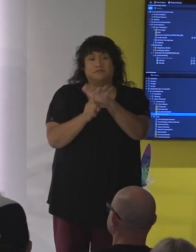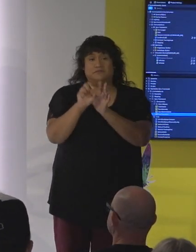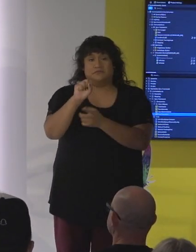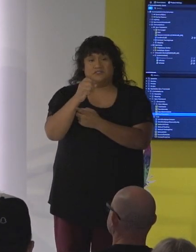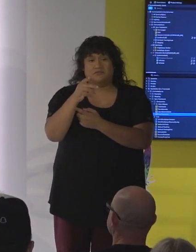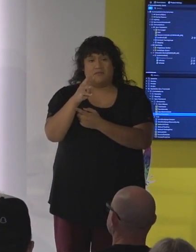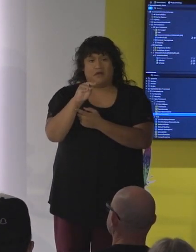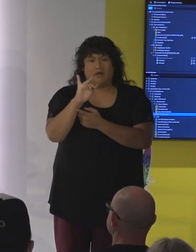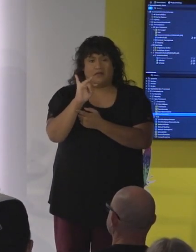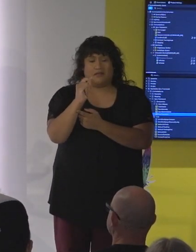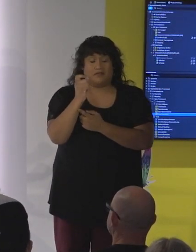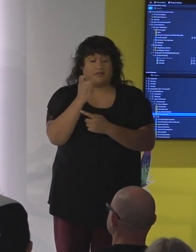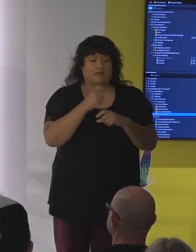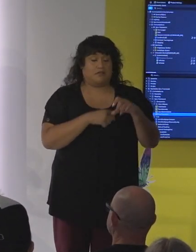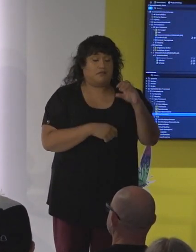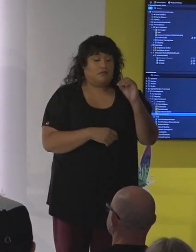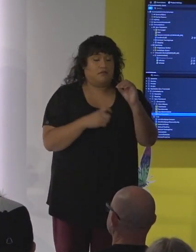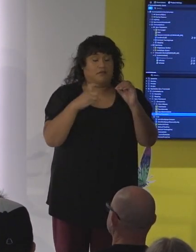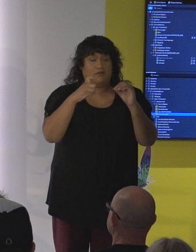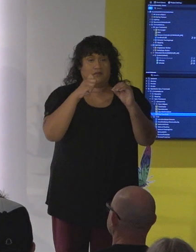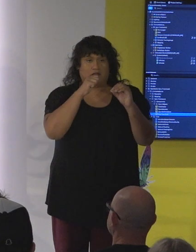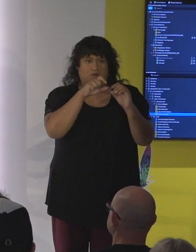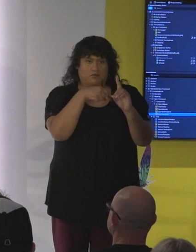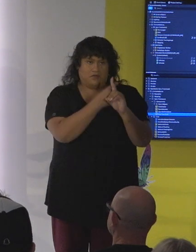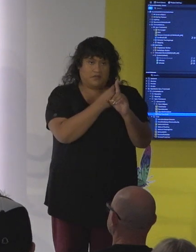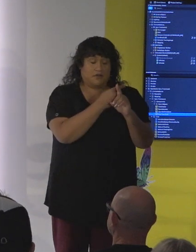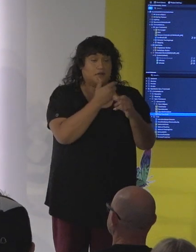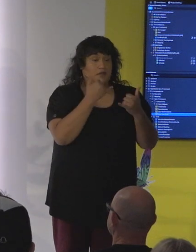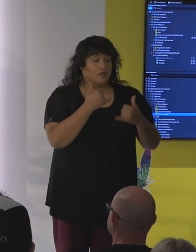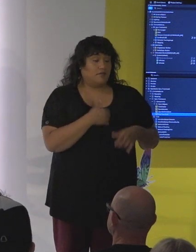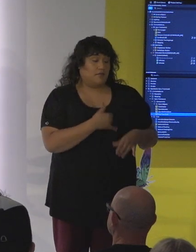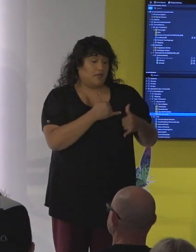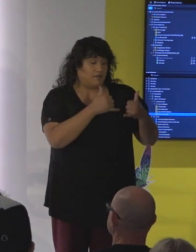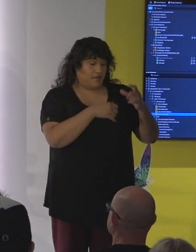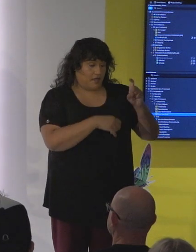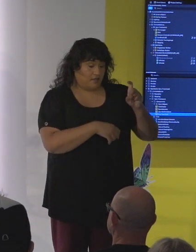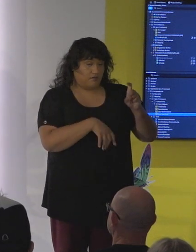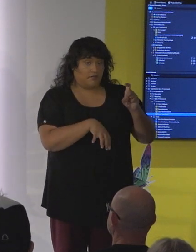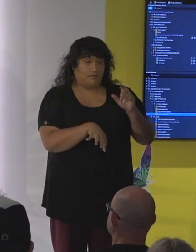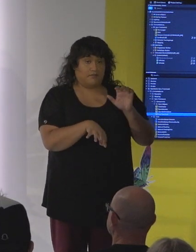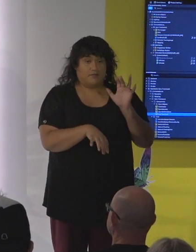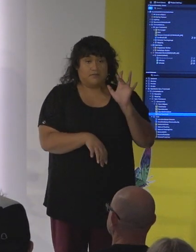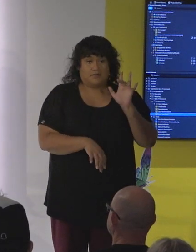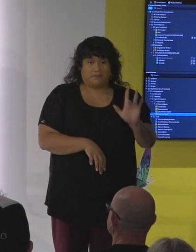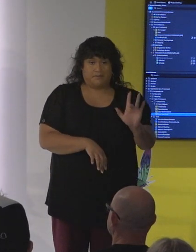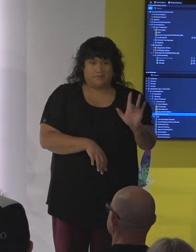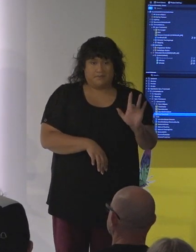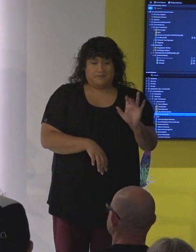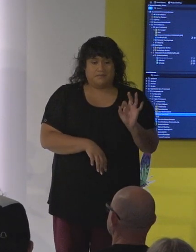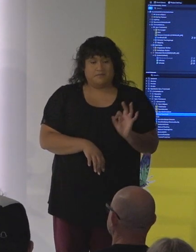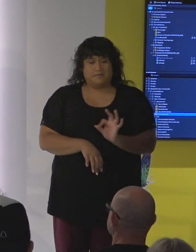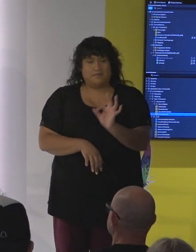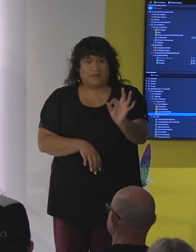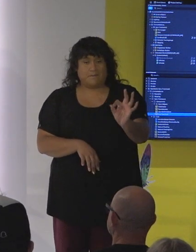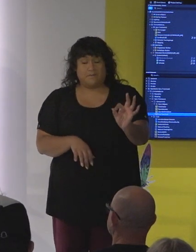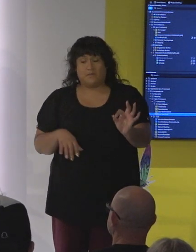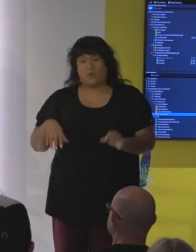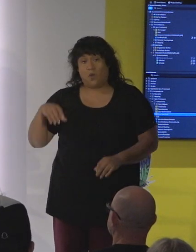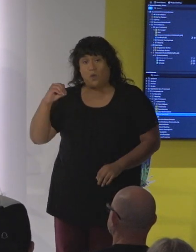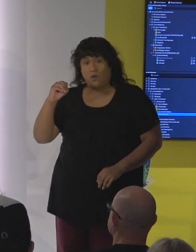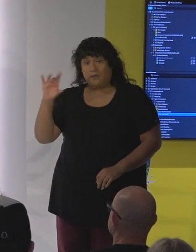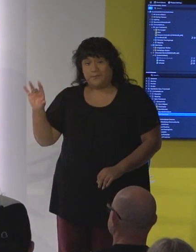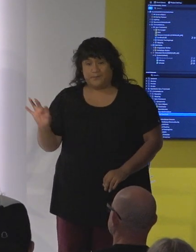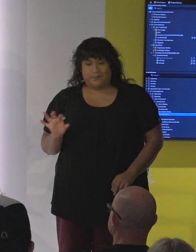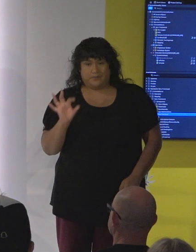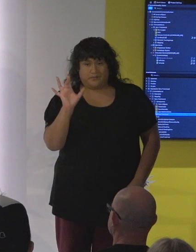game of tic-tac-toe. What we want to happen is player X will spawn their X, they'll move it around. Player O will spawn their O and